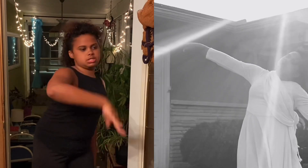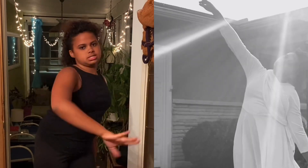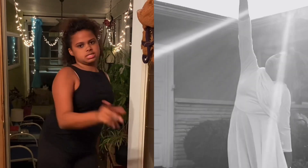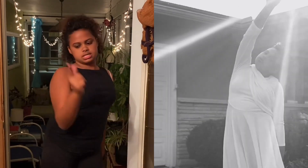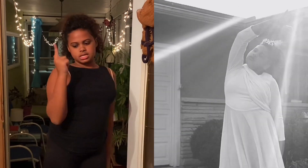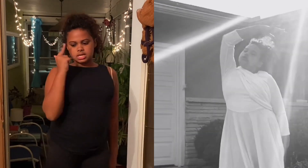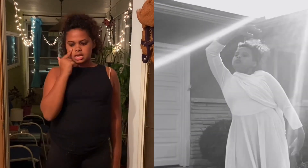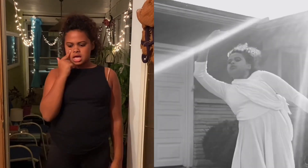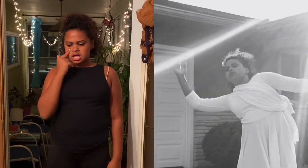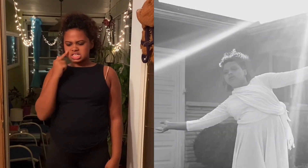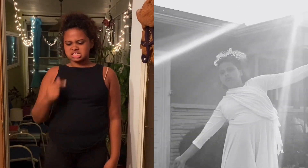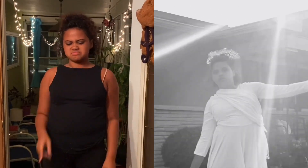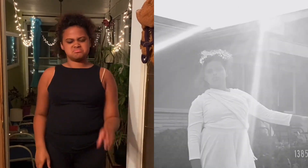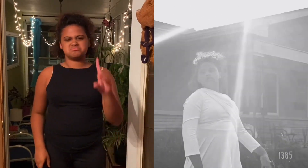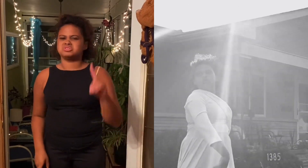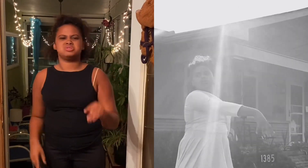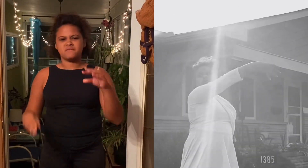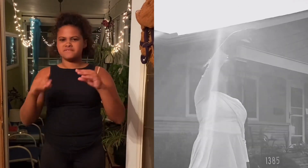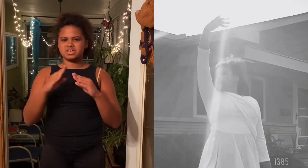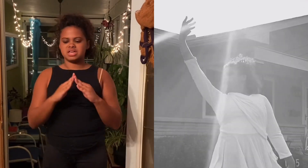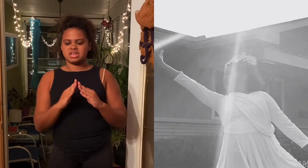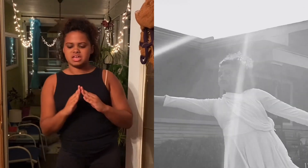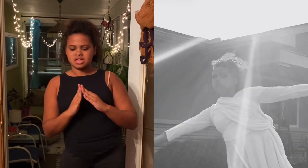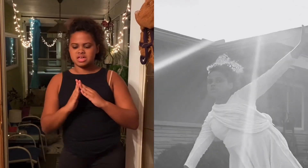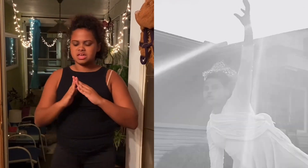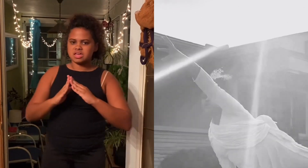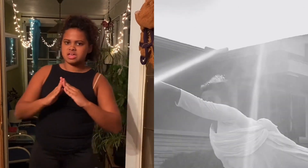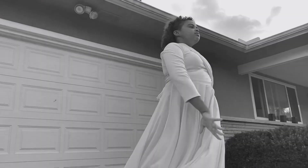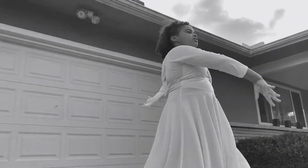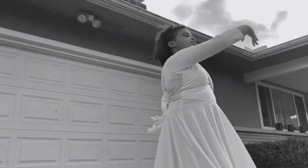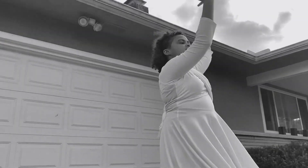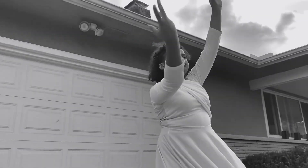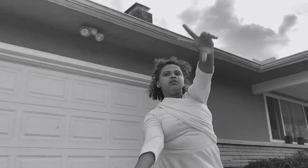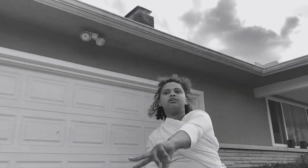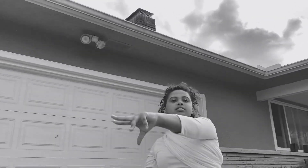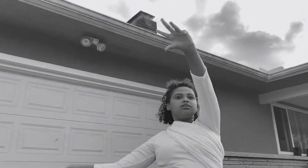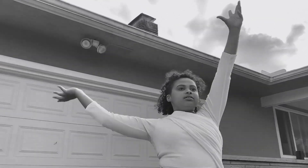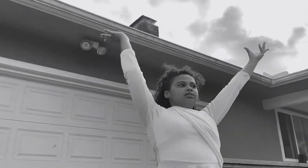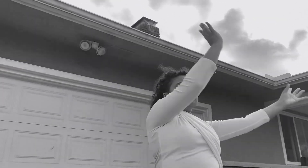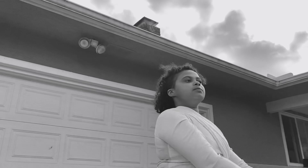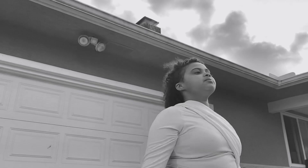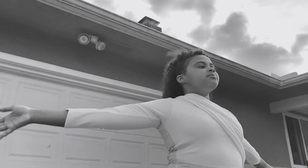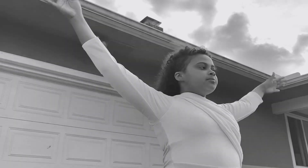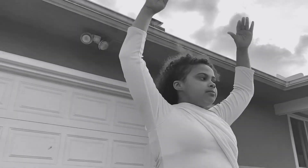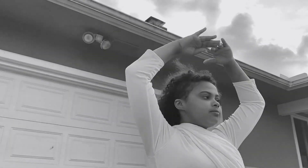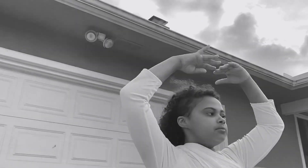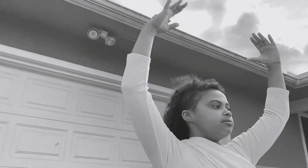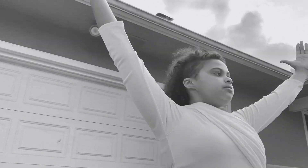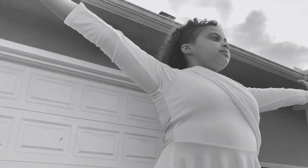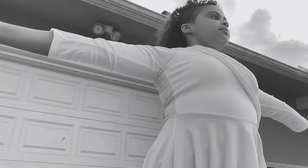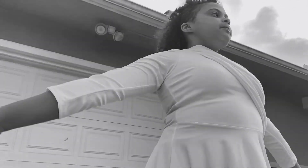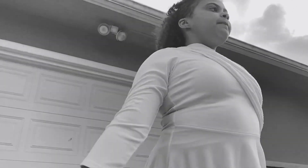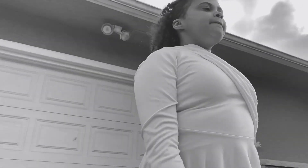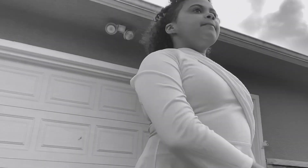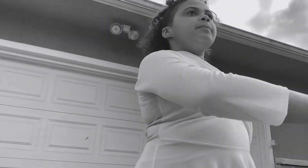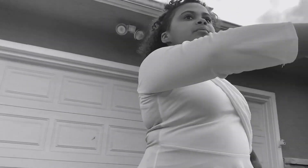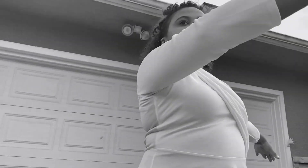ocean eyes I'm never falling